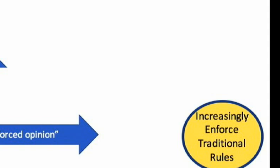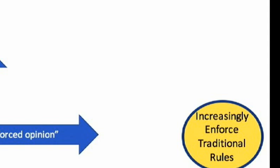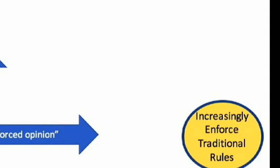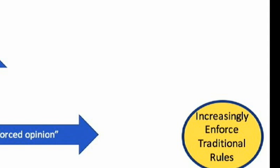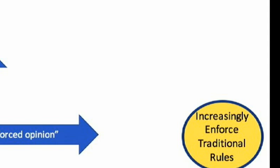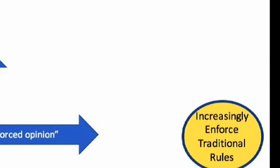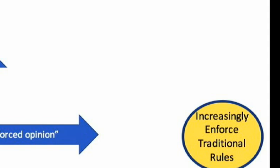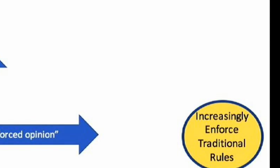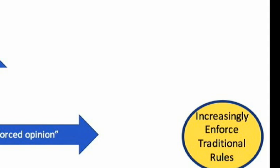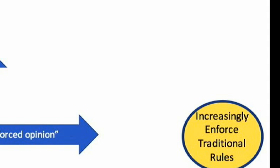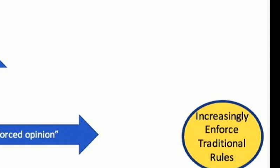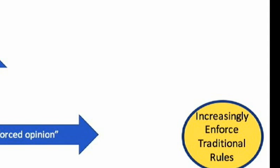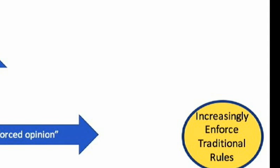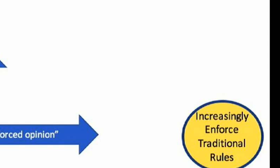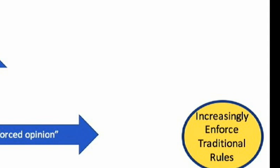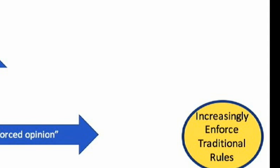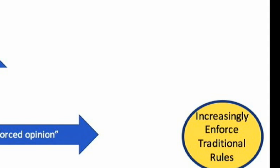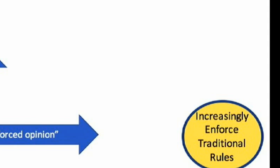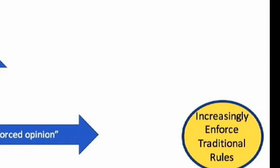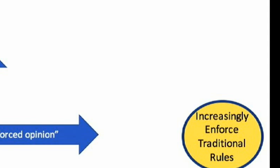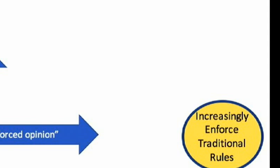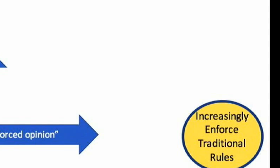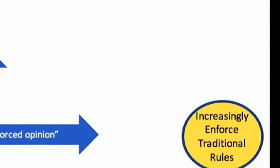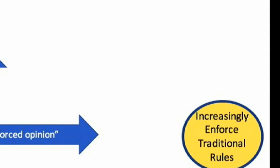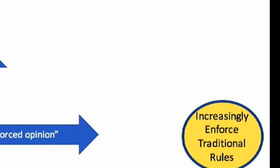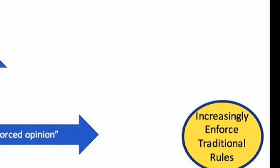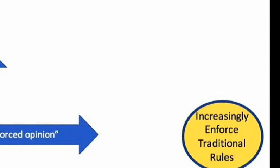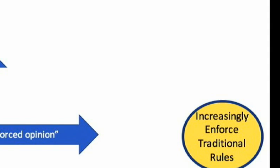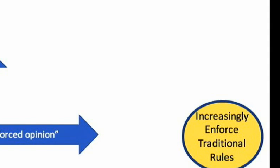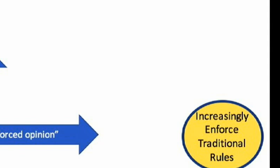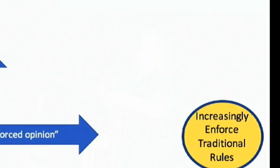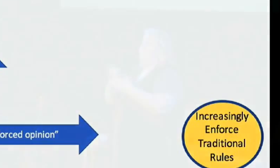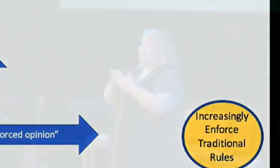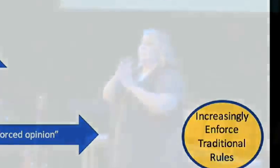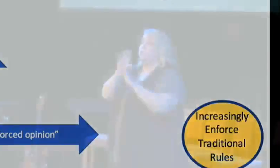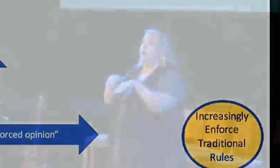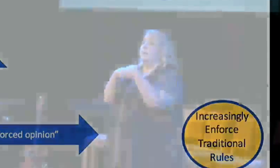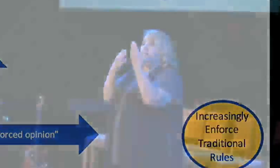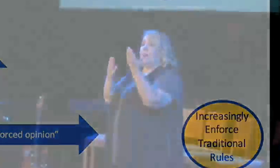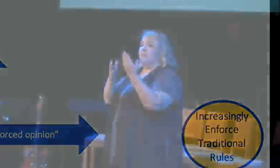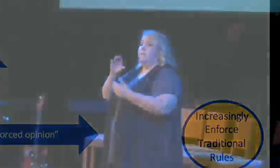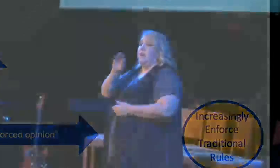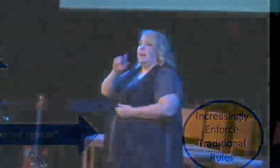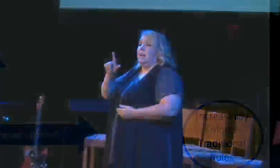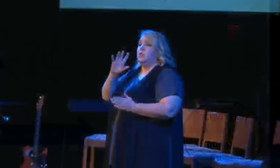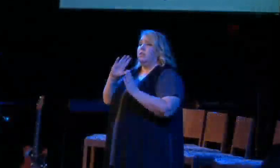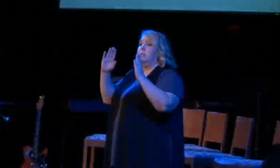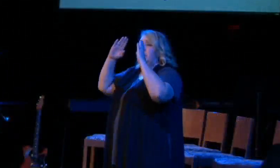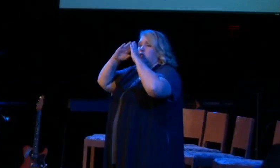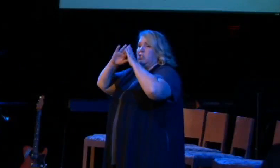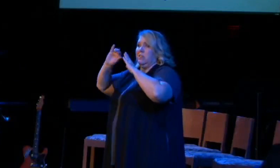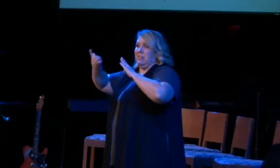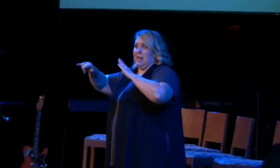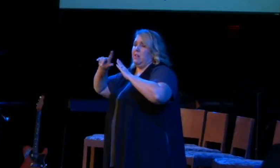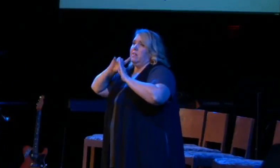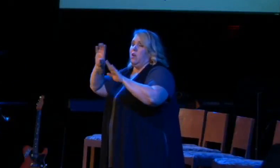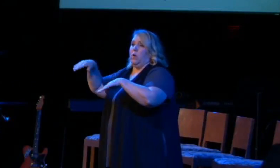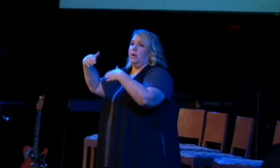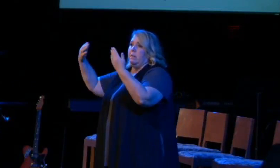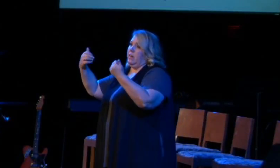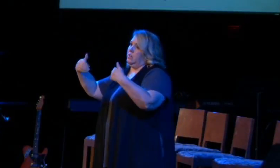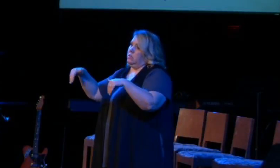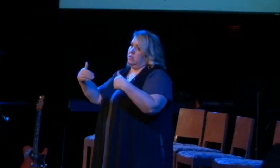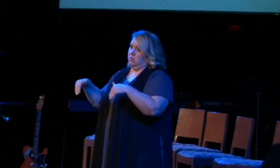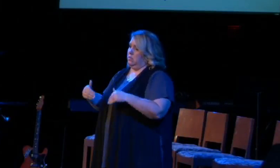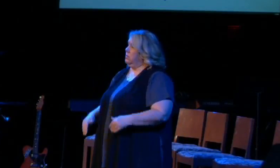our recommendation, overwhelmingly from the commission. That is the recommendation from the Council of Bishops, overwhelmingly. You'll get more